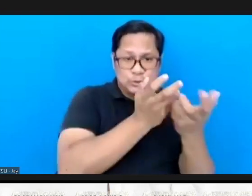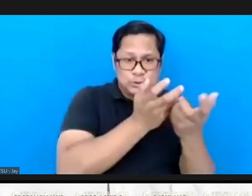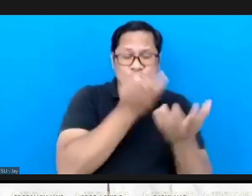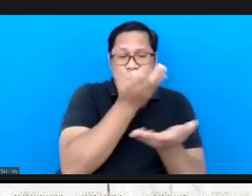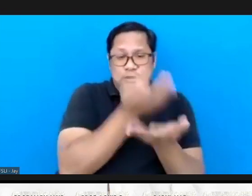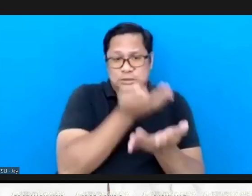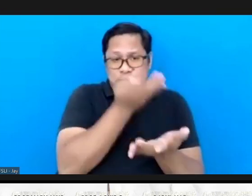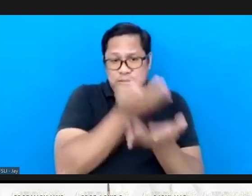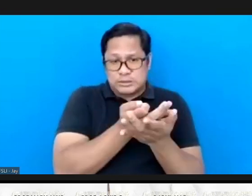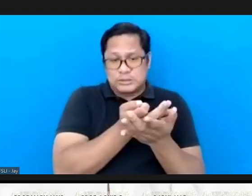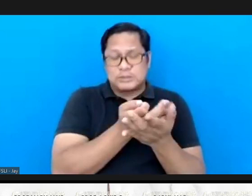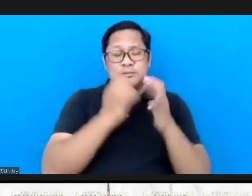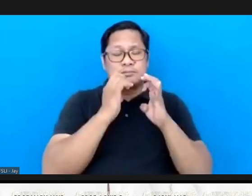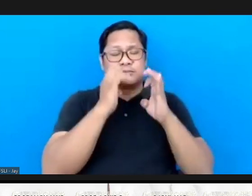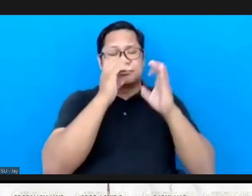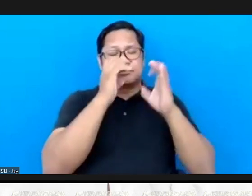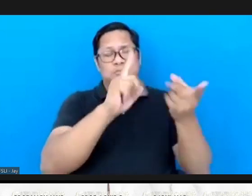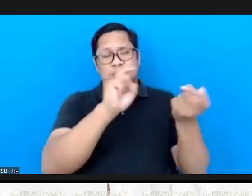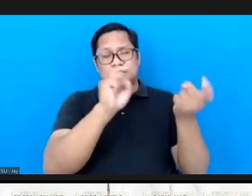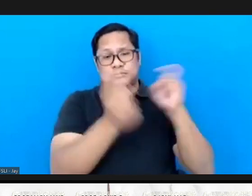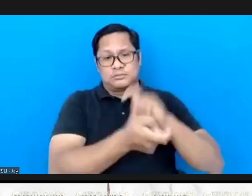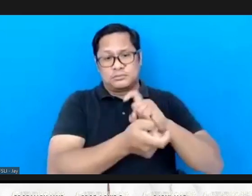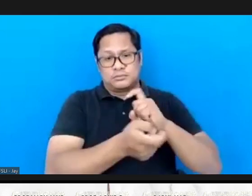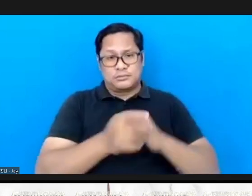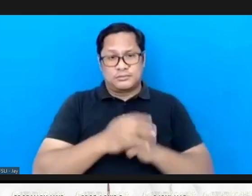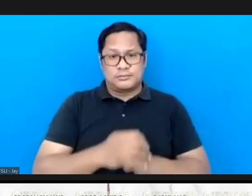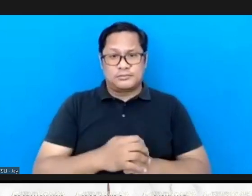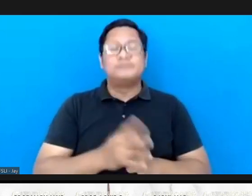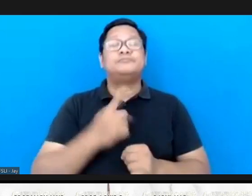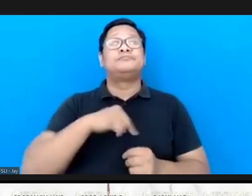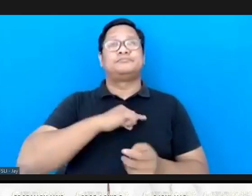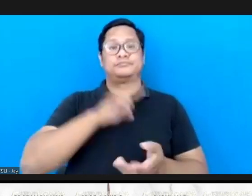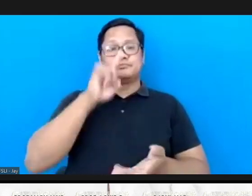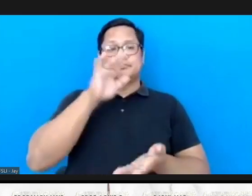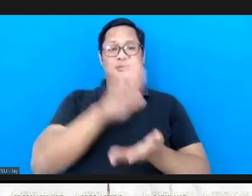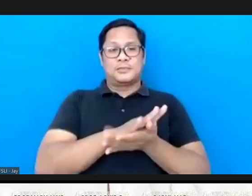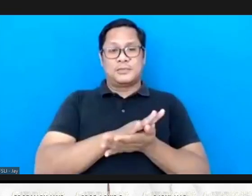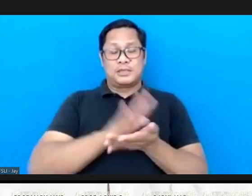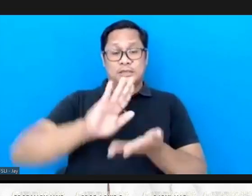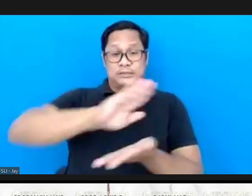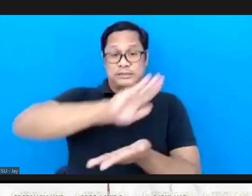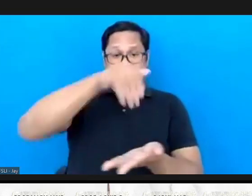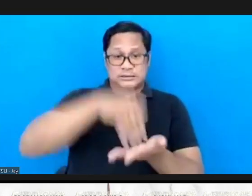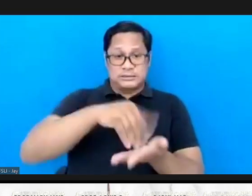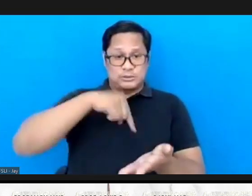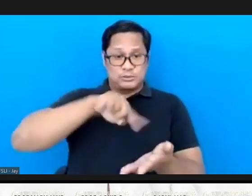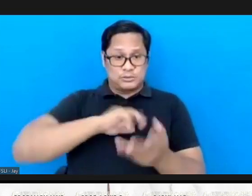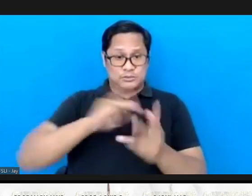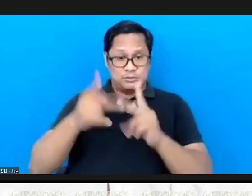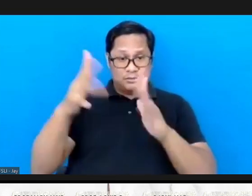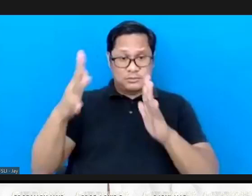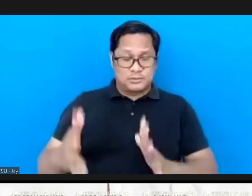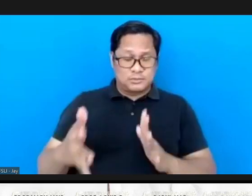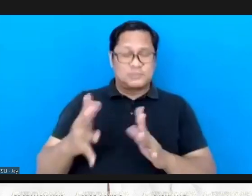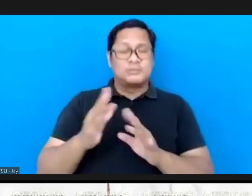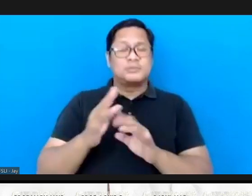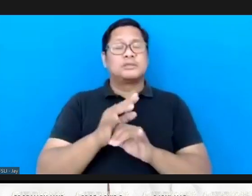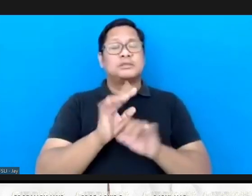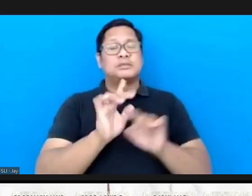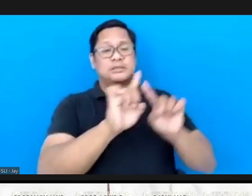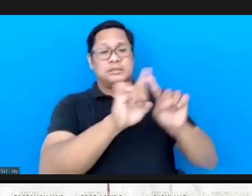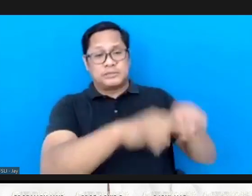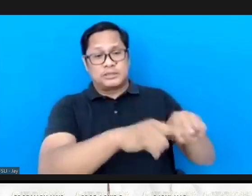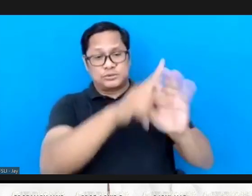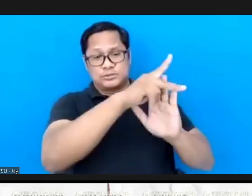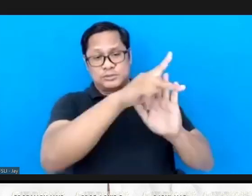financing, and education reforms. We believe the core of our partnership lies in the